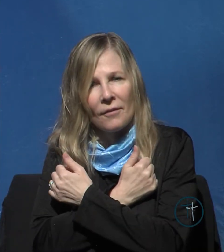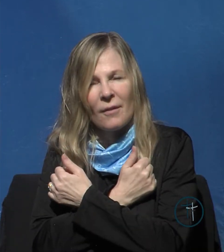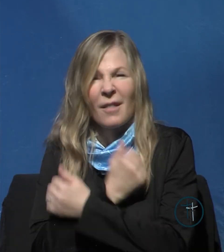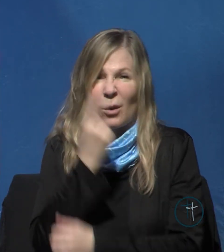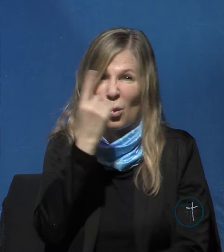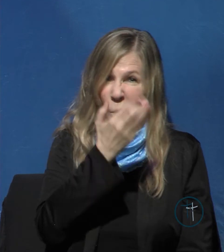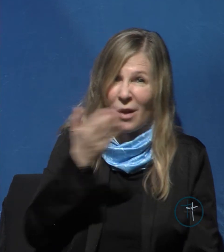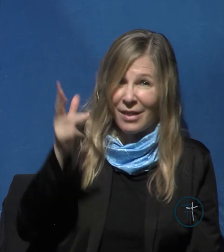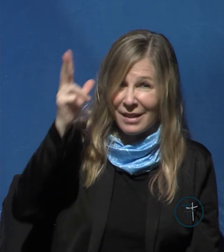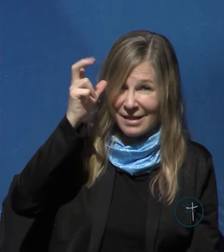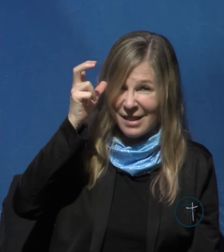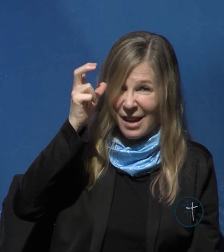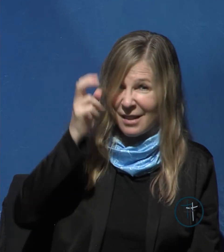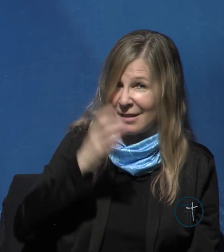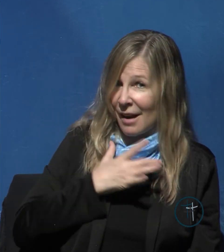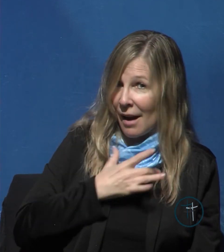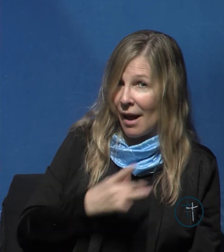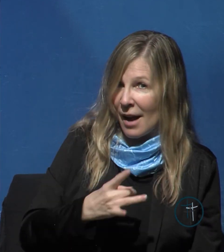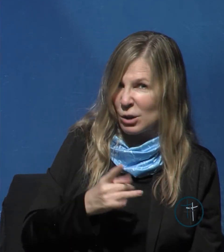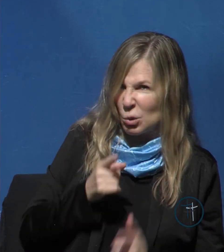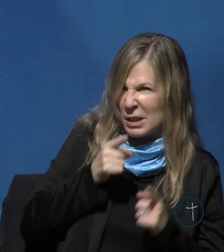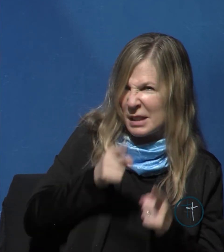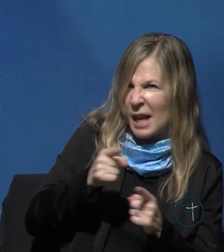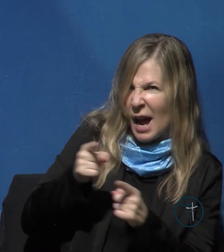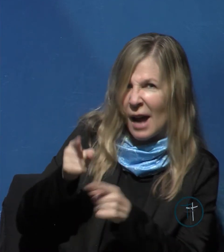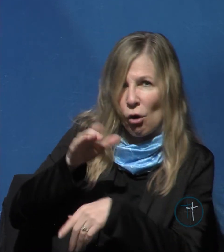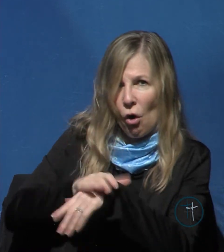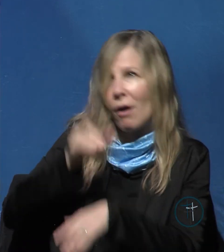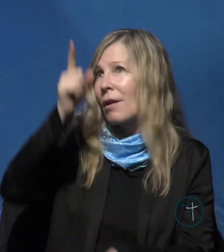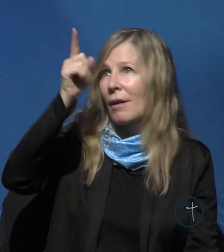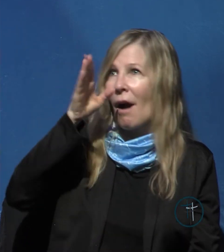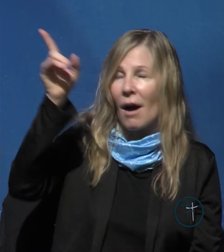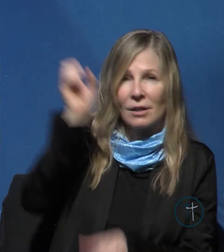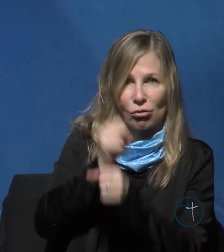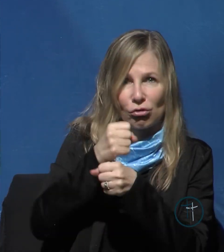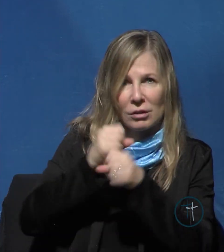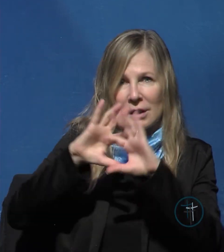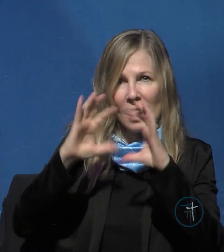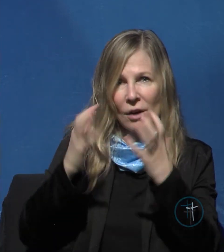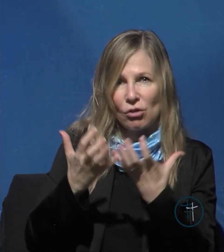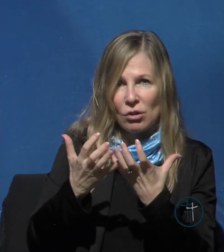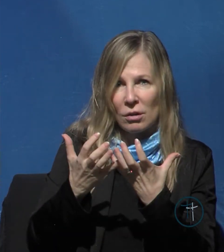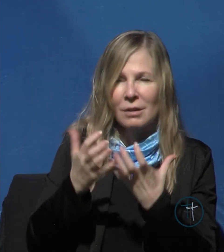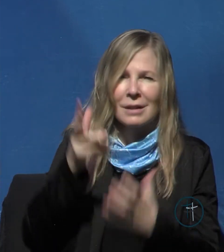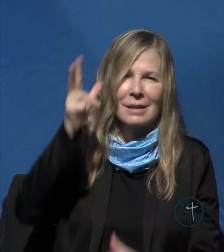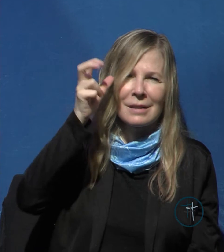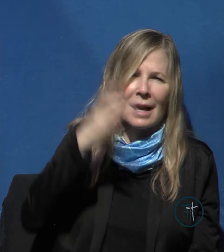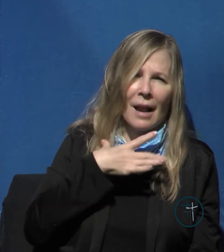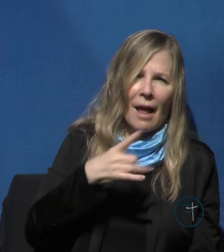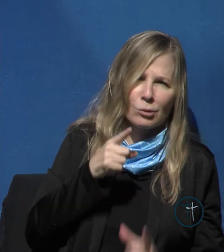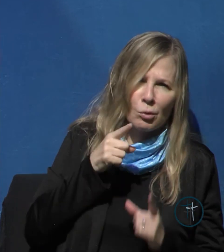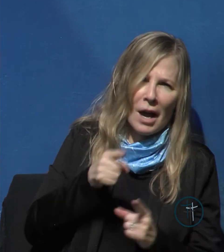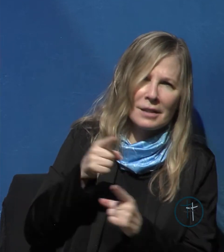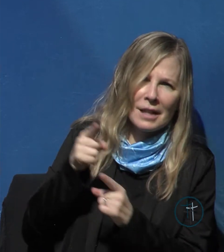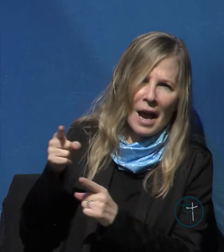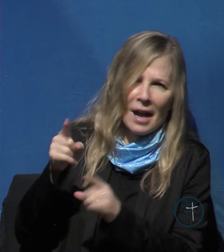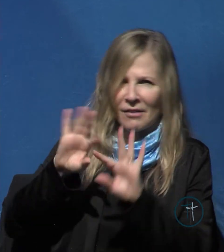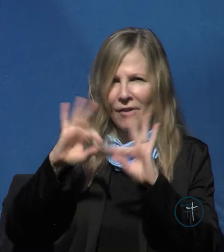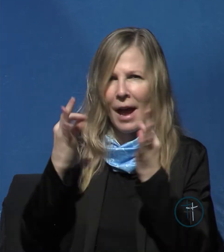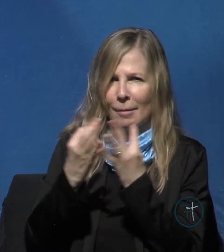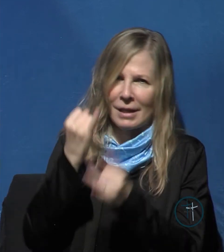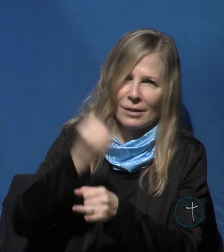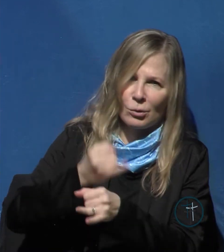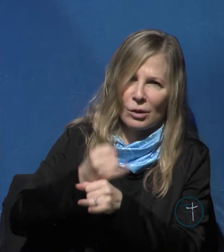Satan on God's good creation has been an attack on the institution of the family. In this day and